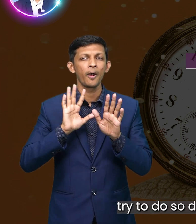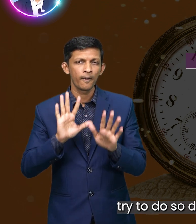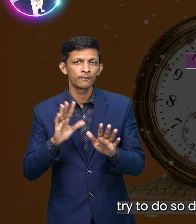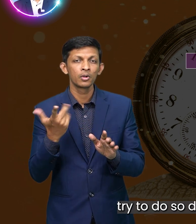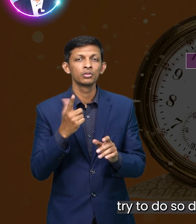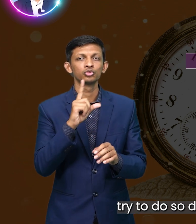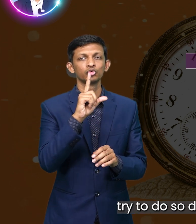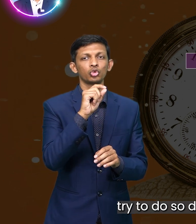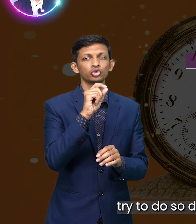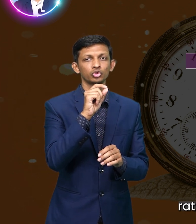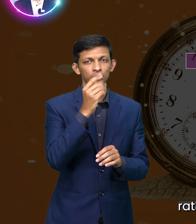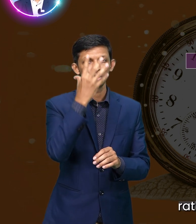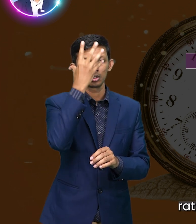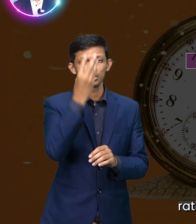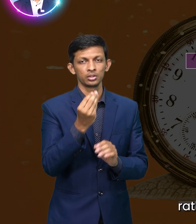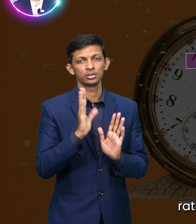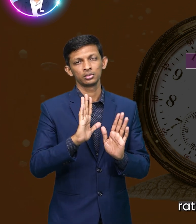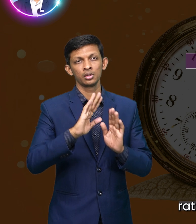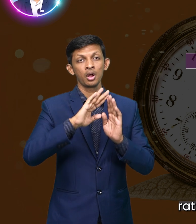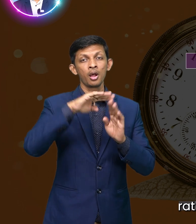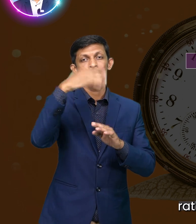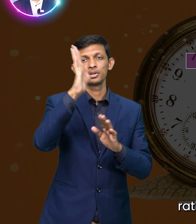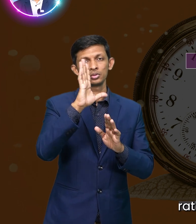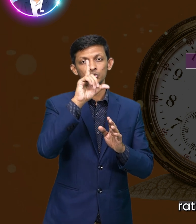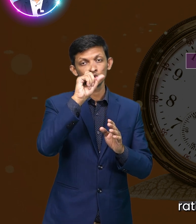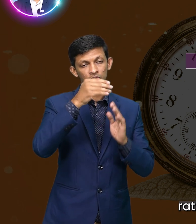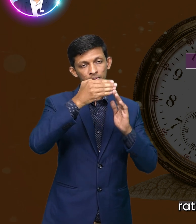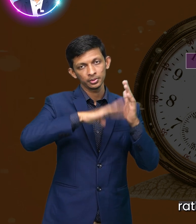hours rather than at 10 p.m.